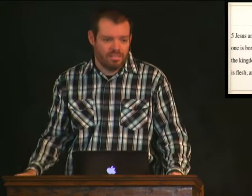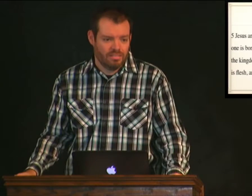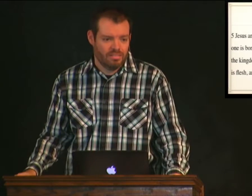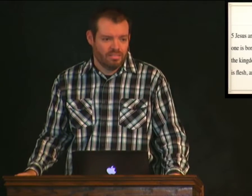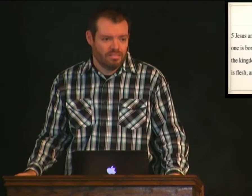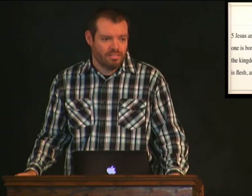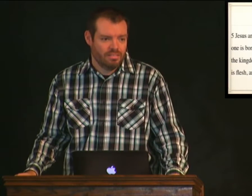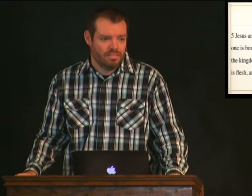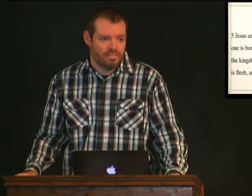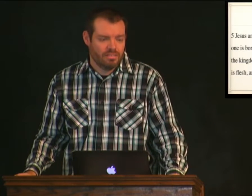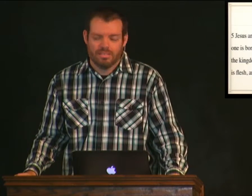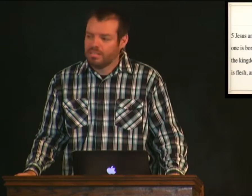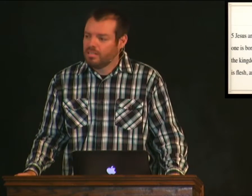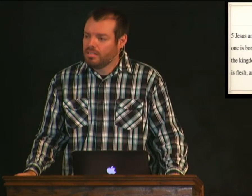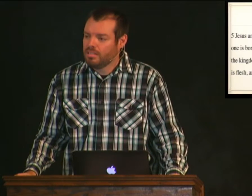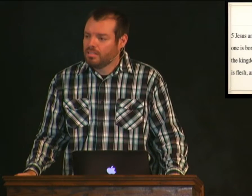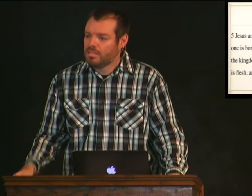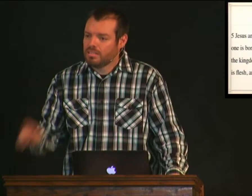sinful.